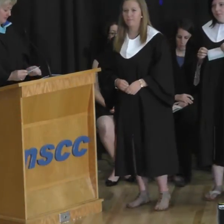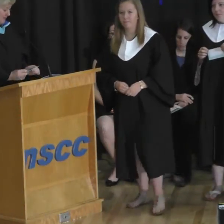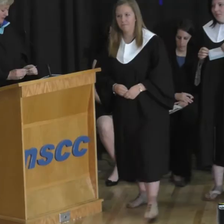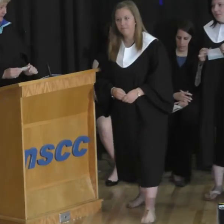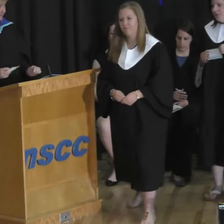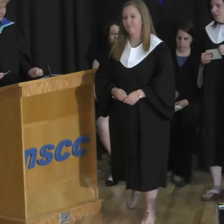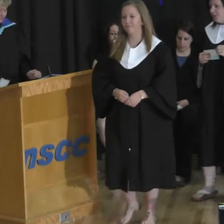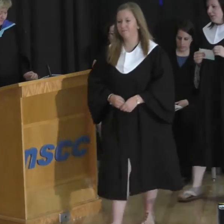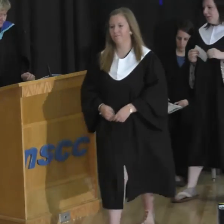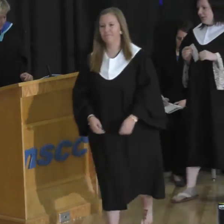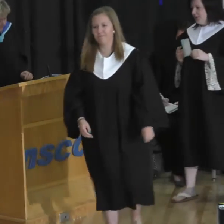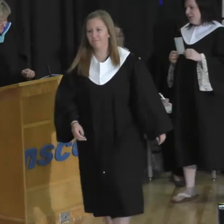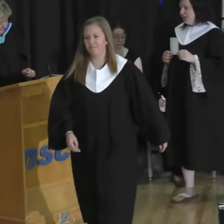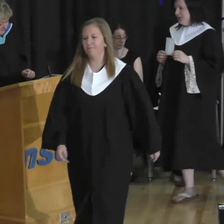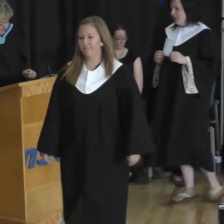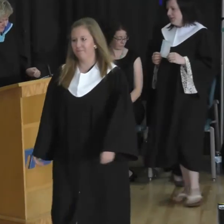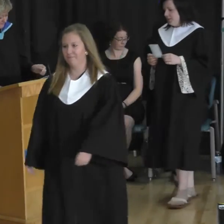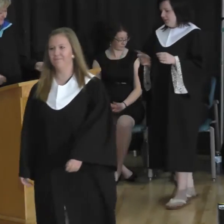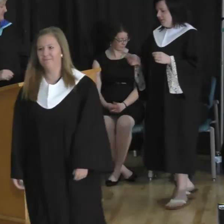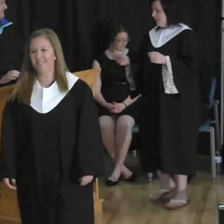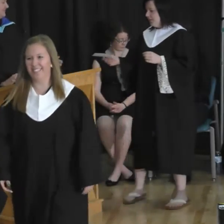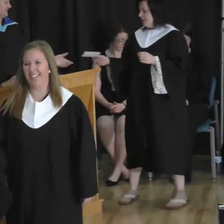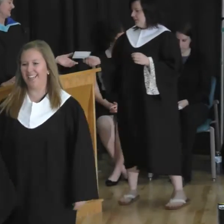Rachel Melvin.